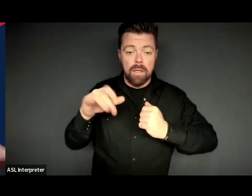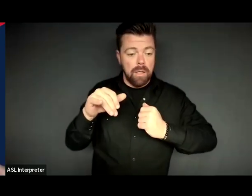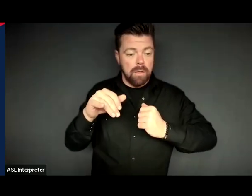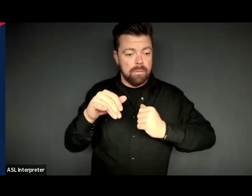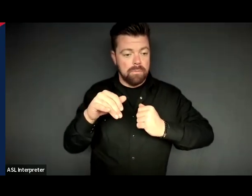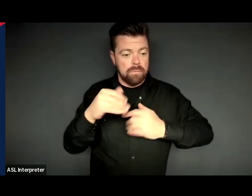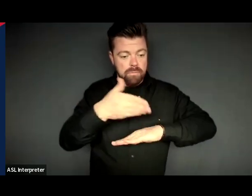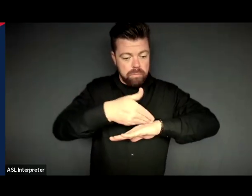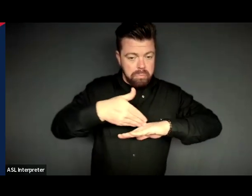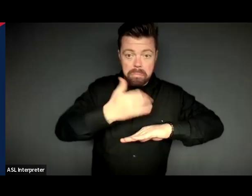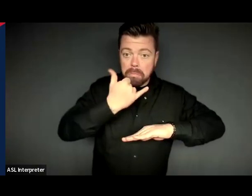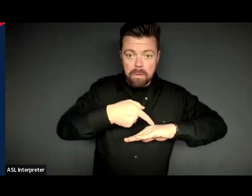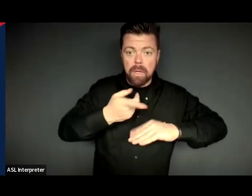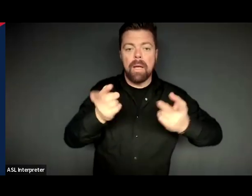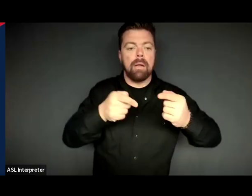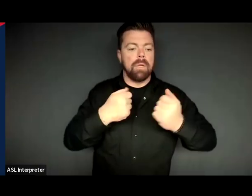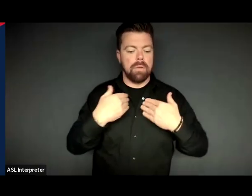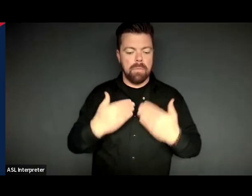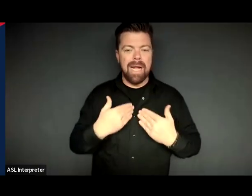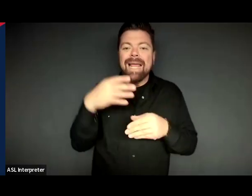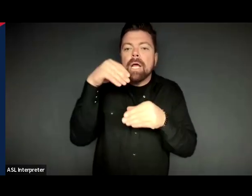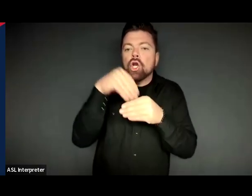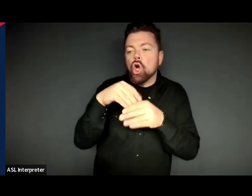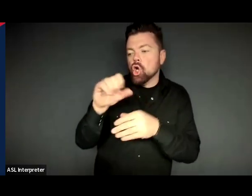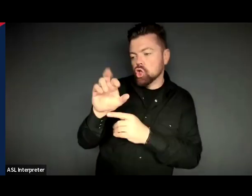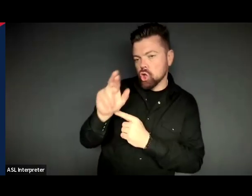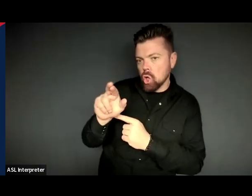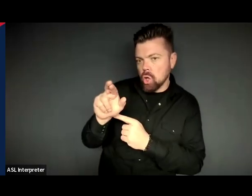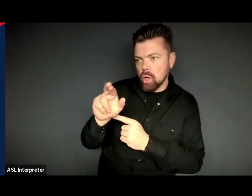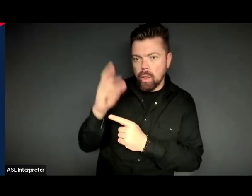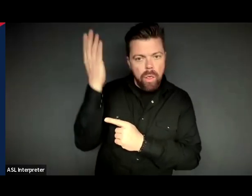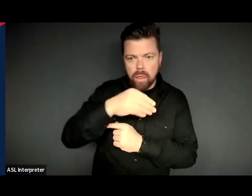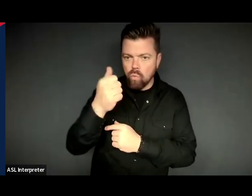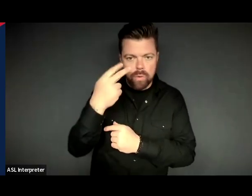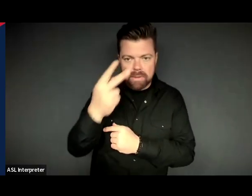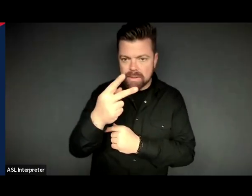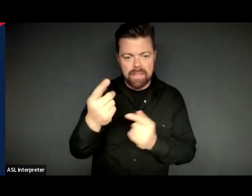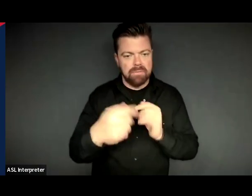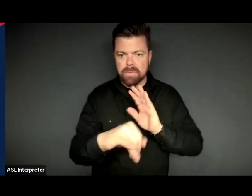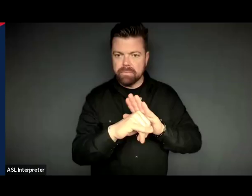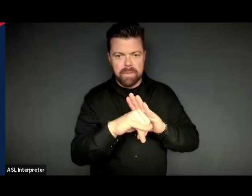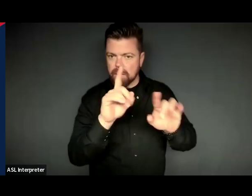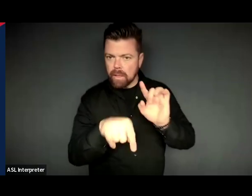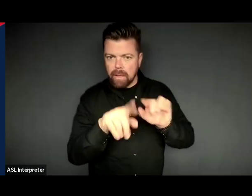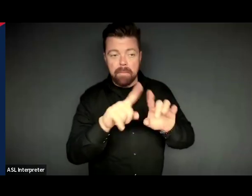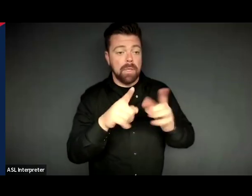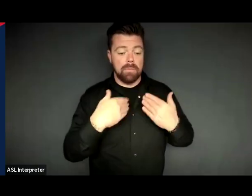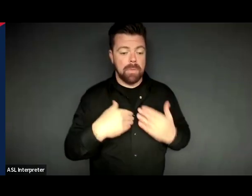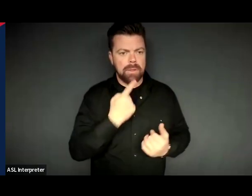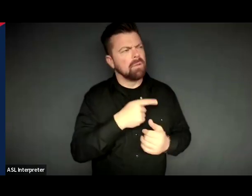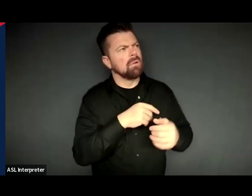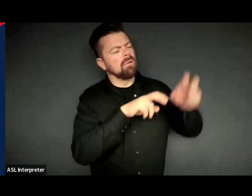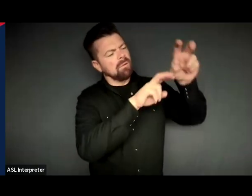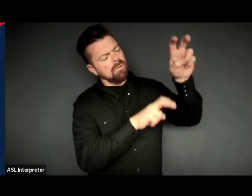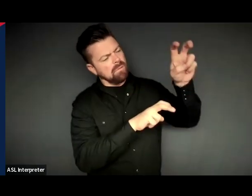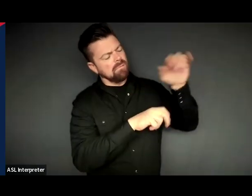injury is, the body creates an internal scar. You don't see it, but that's what happens. And so the body says, hey, something's